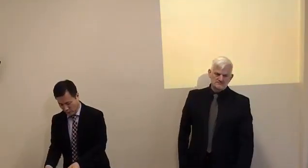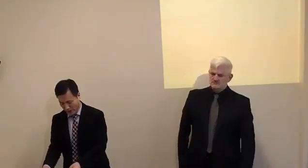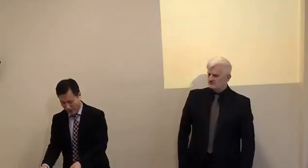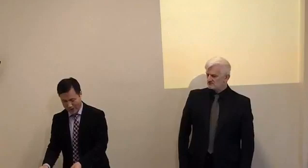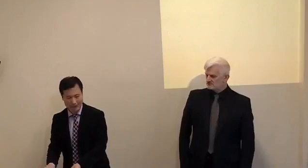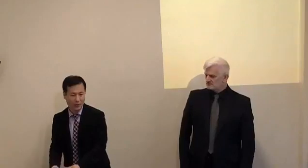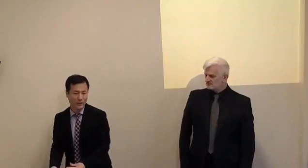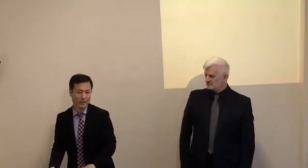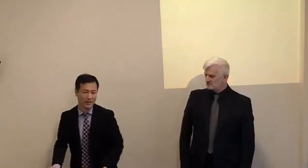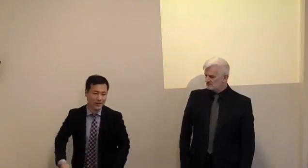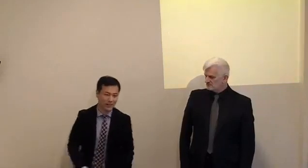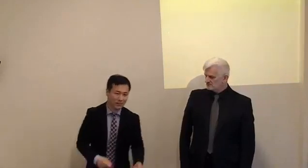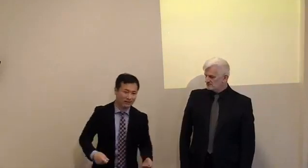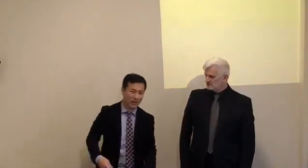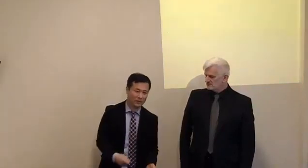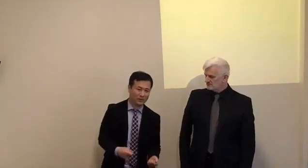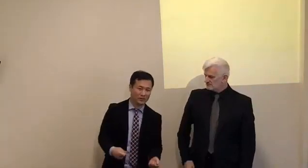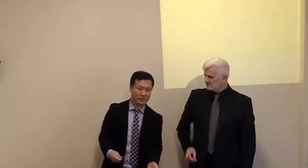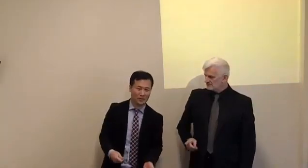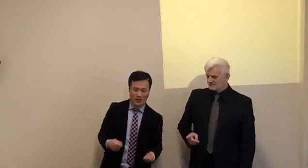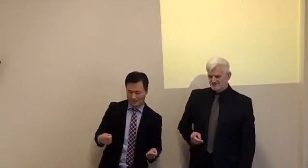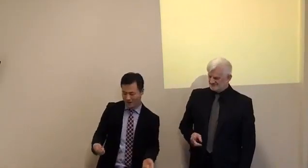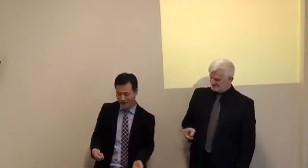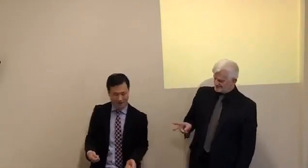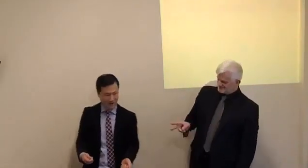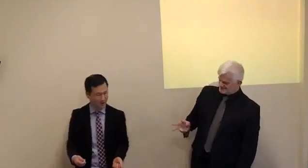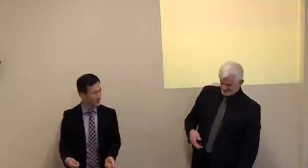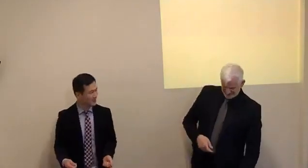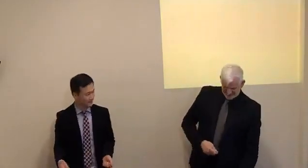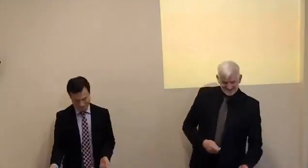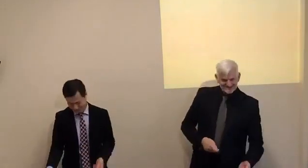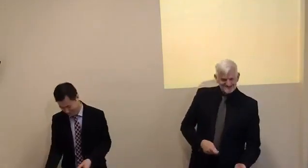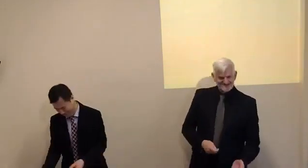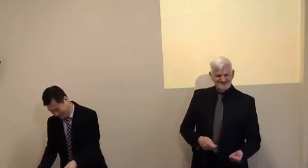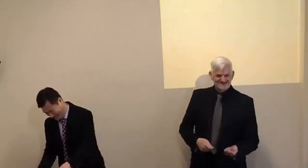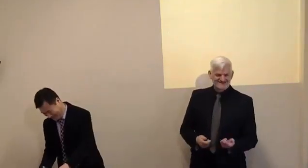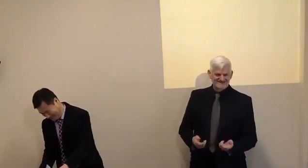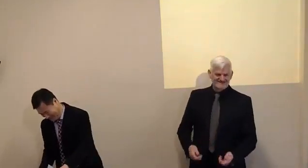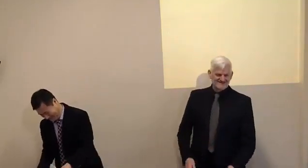So I was digging the ground for farming.